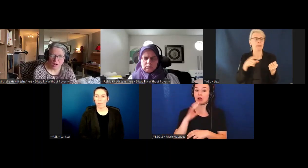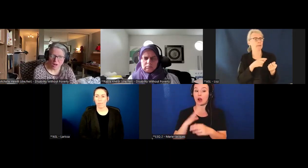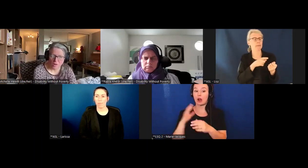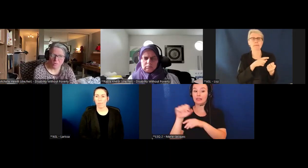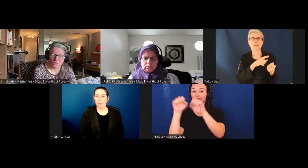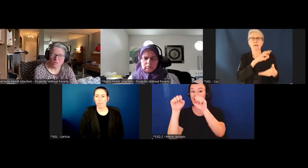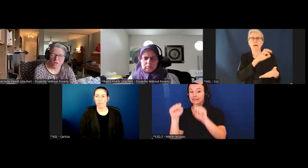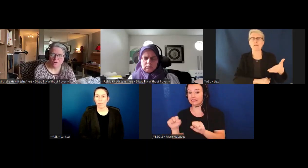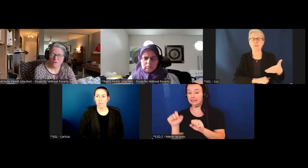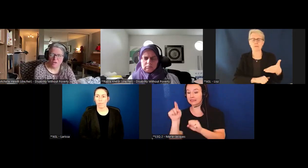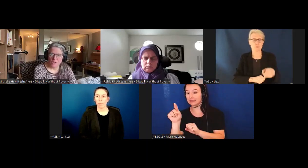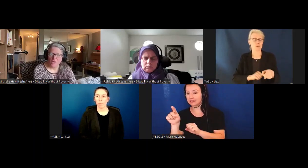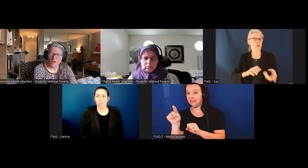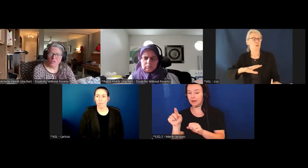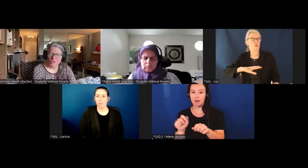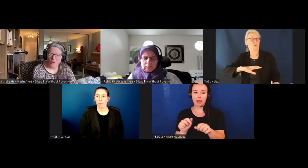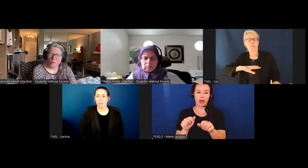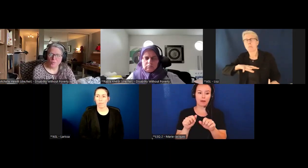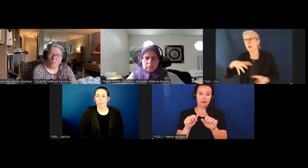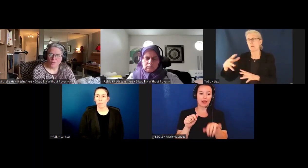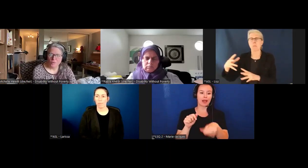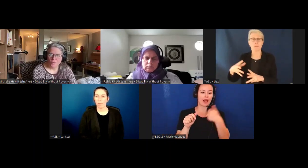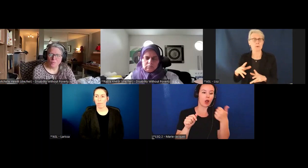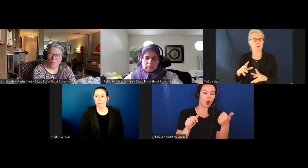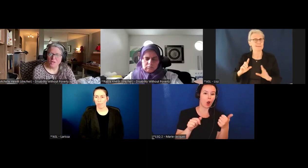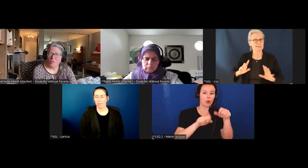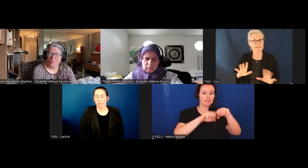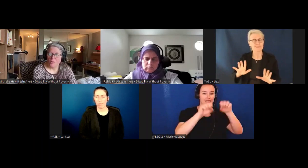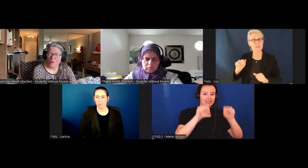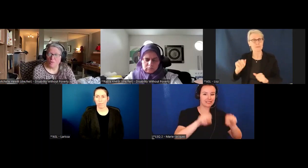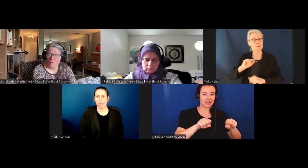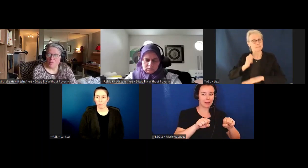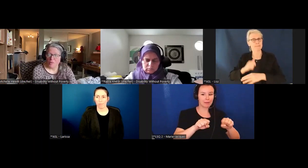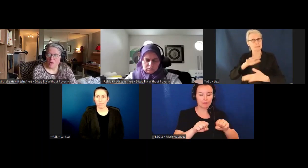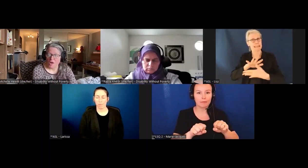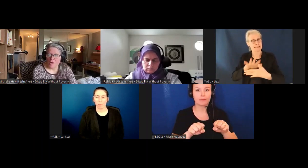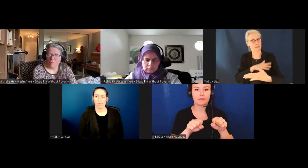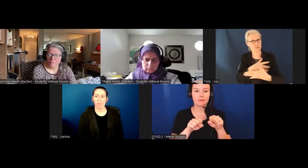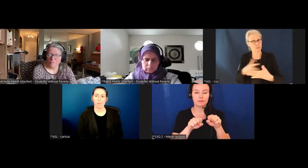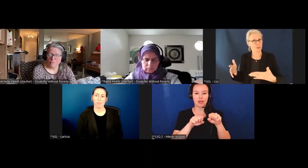up a lot worse off. So, we don't know.